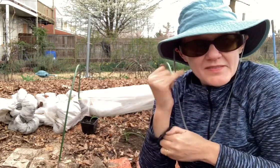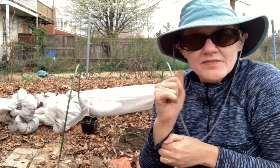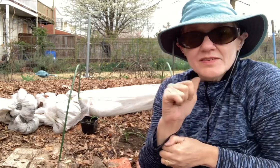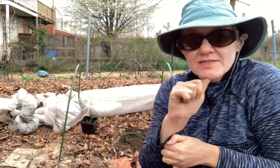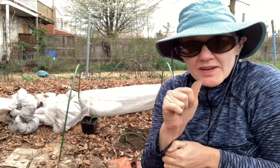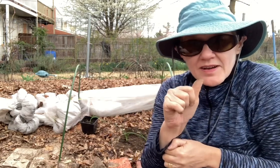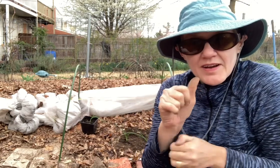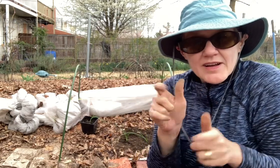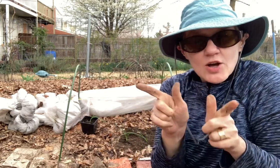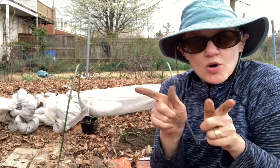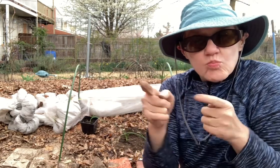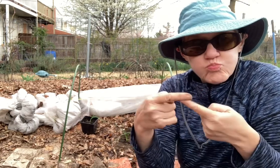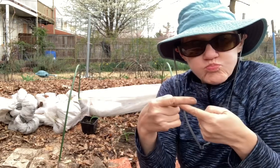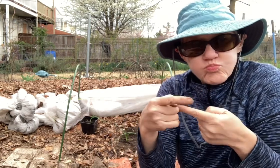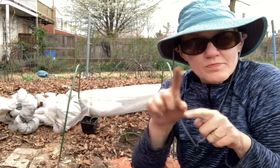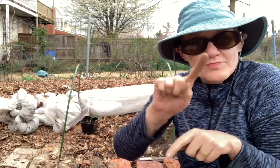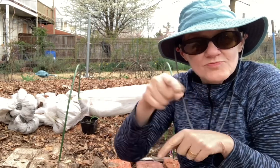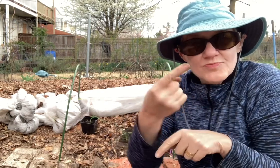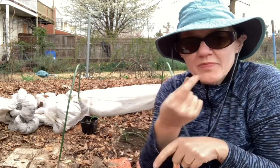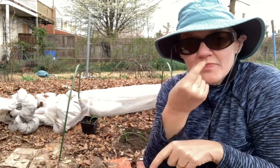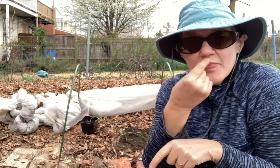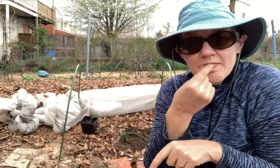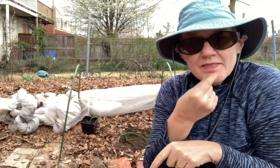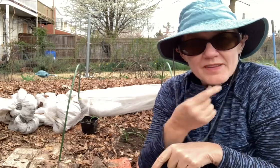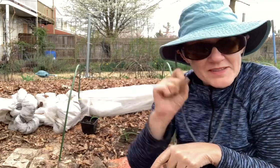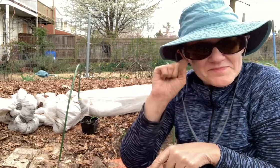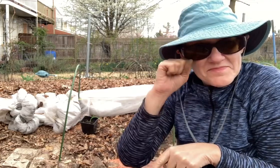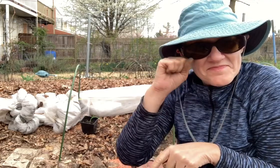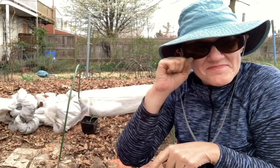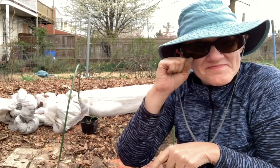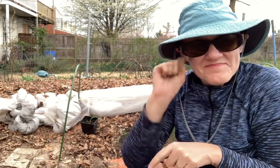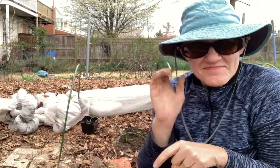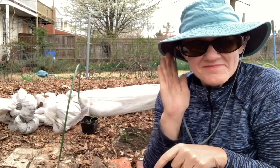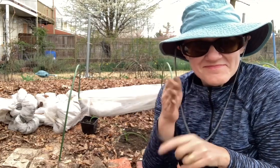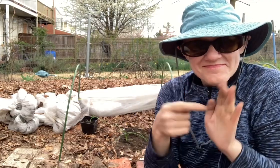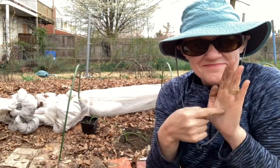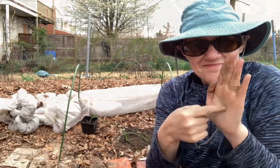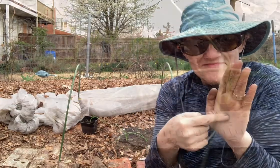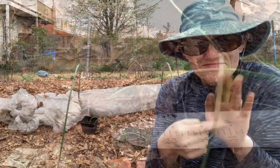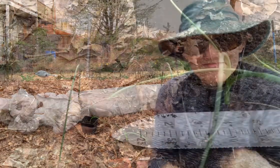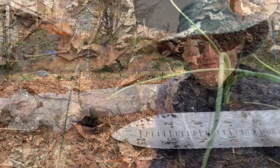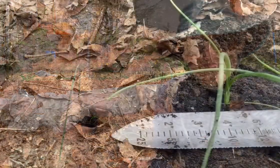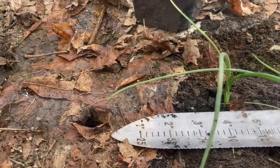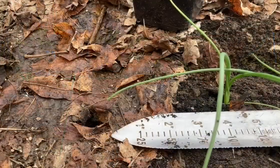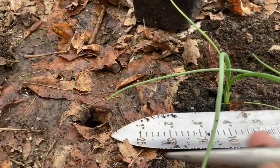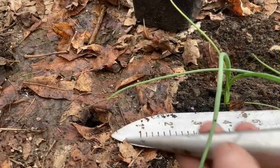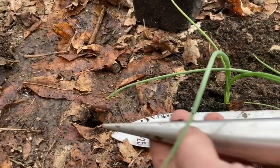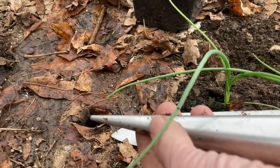it if, you didn't pot them up, when you just have that little thin onion with the roots sticking down.